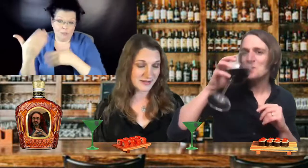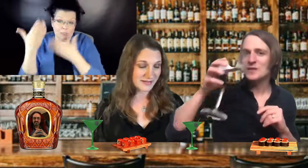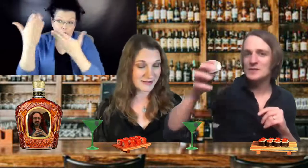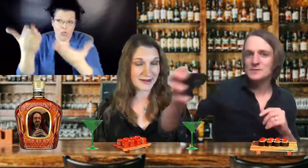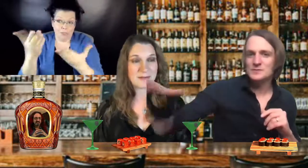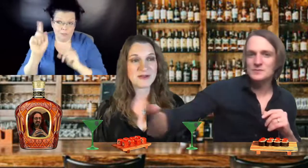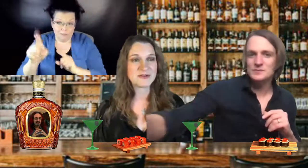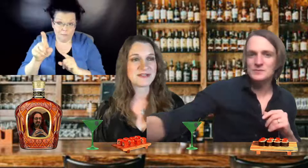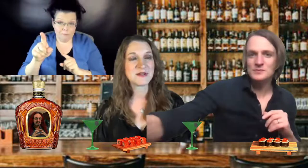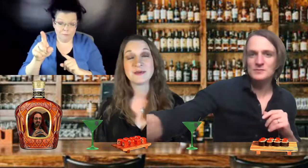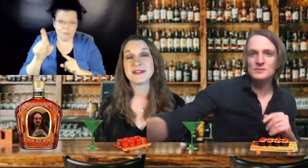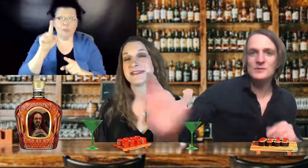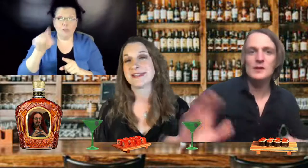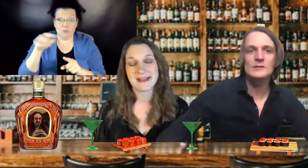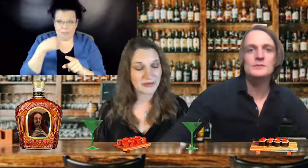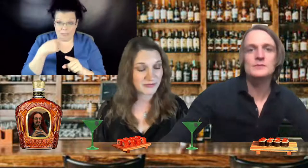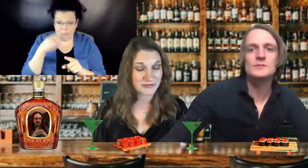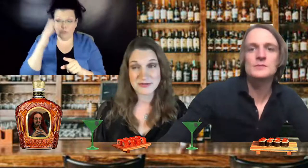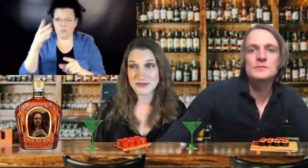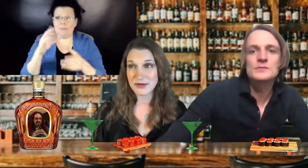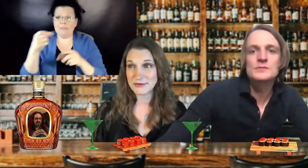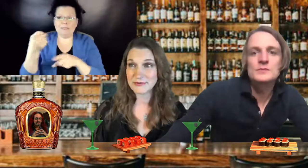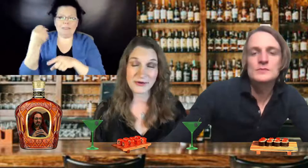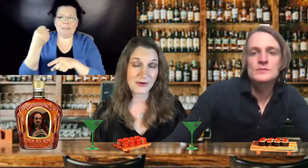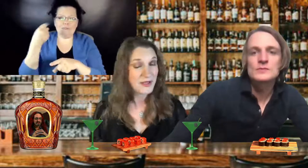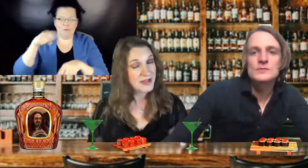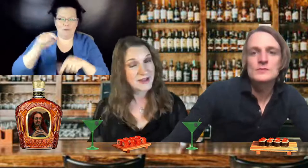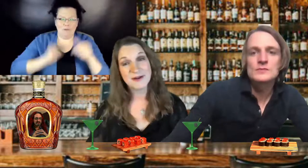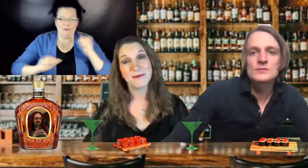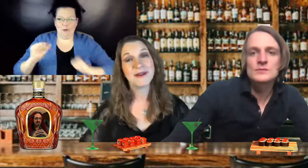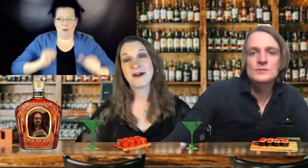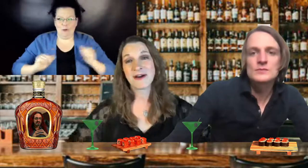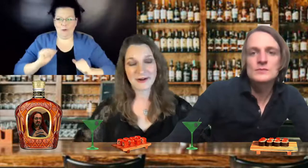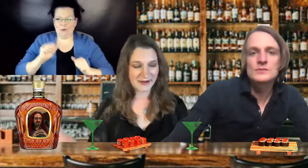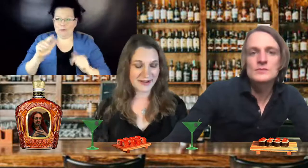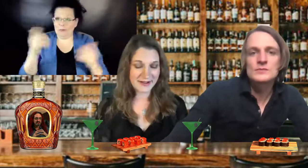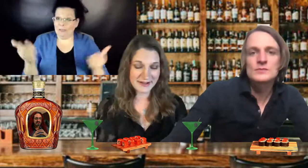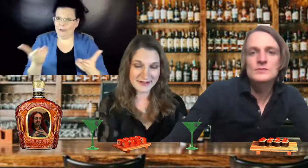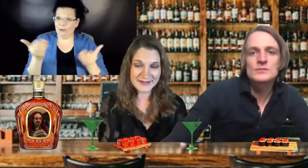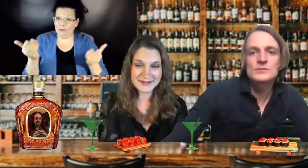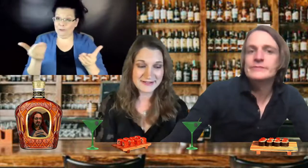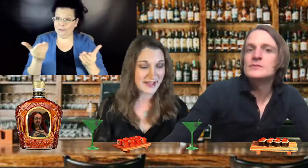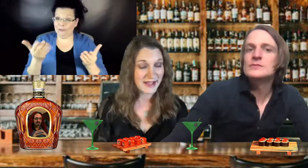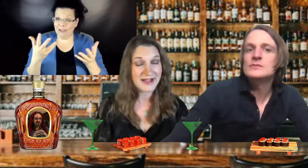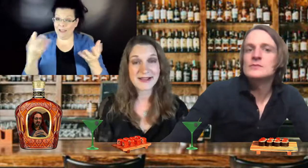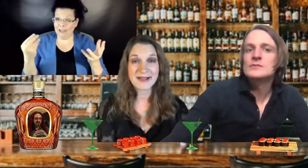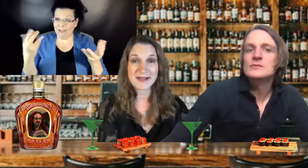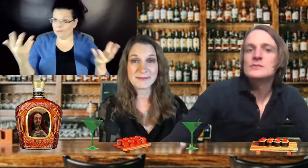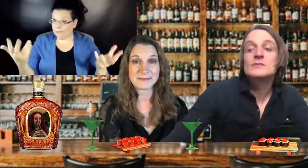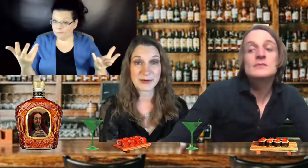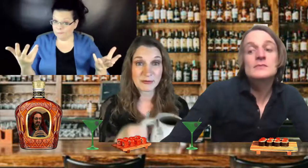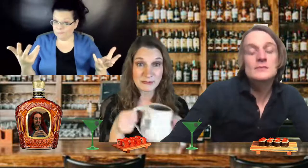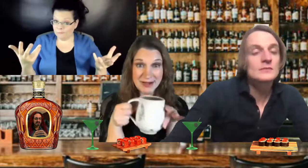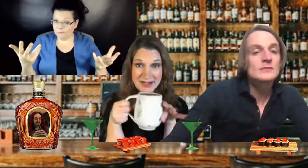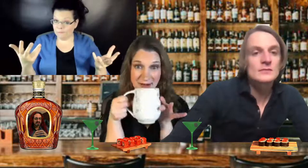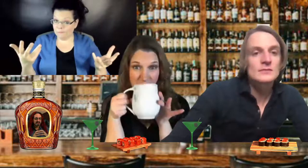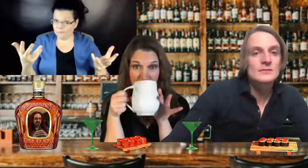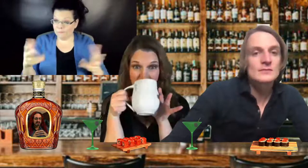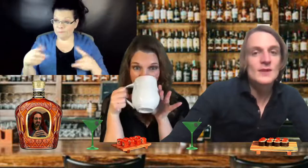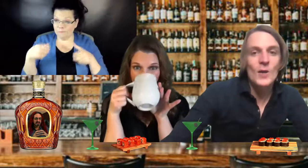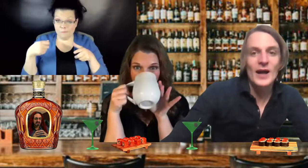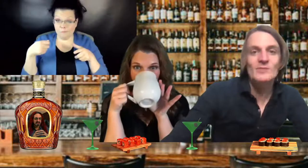that and bringing that up. And you said you were going to save it for the show. So here we are. And I am